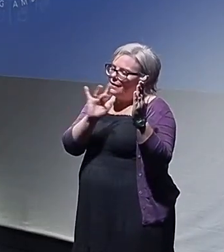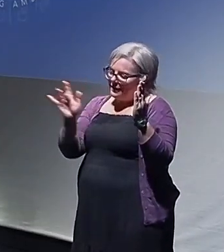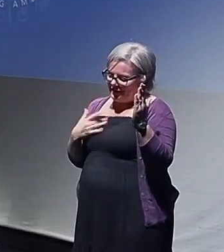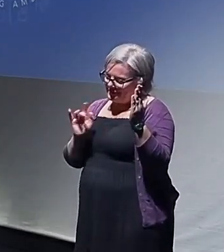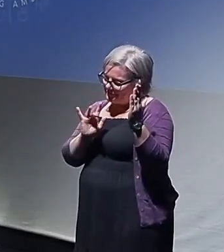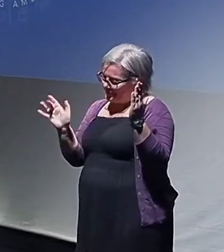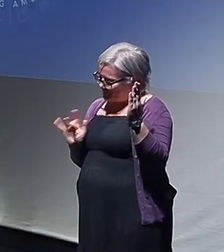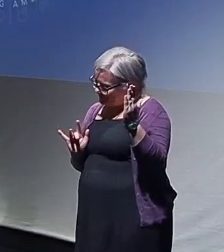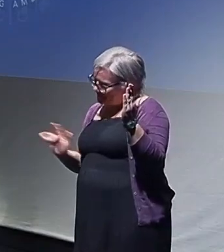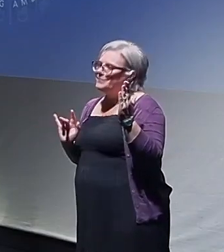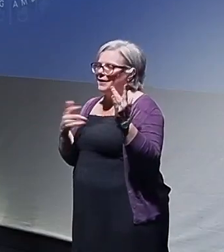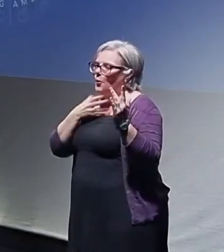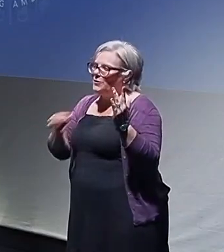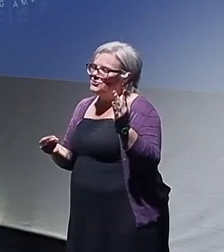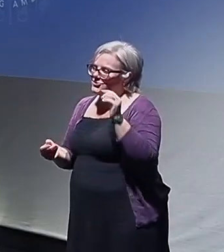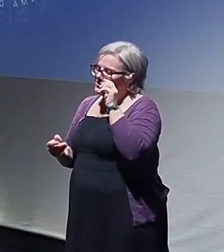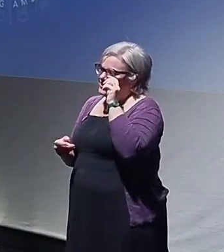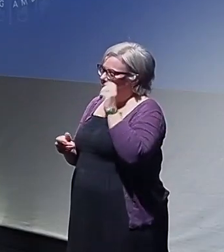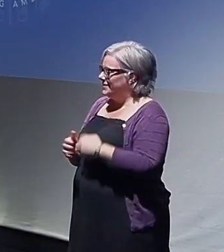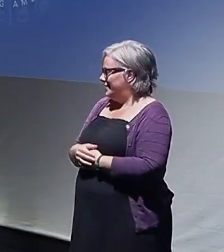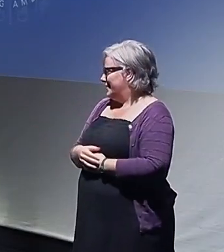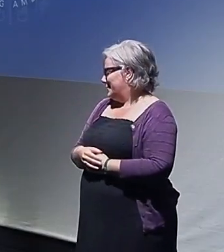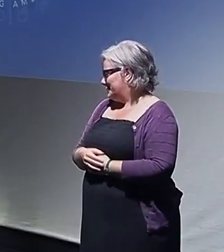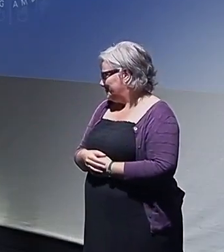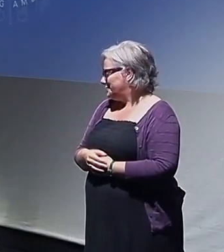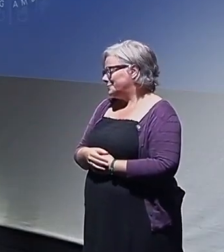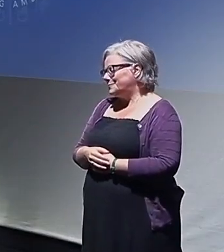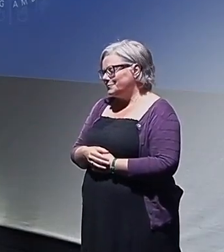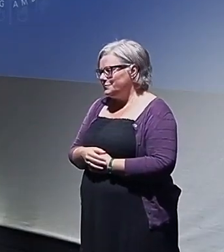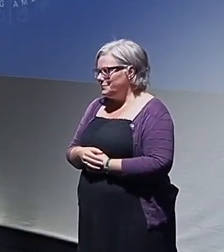be great. But I'm not going to tell you what they are. But